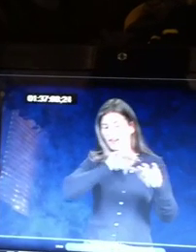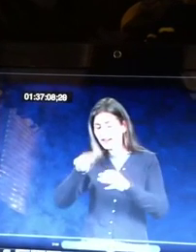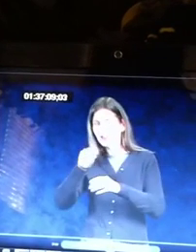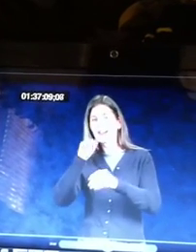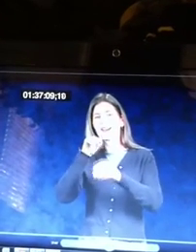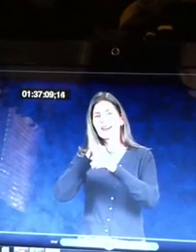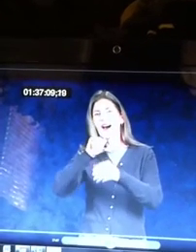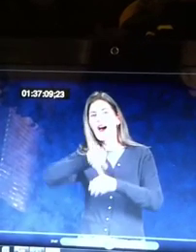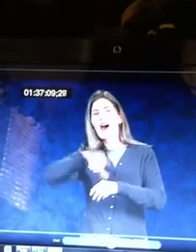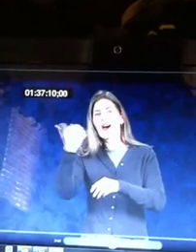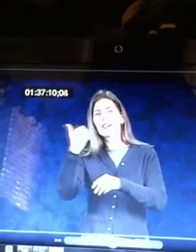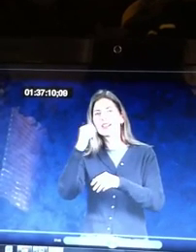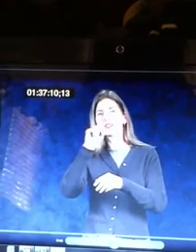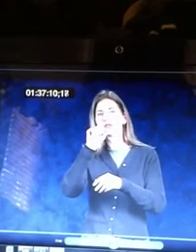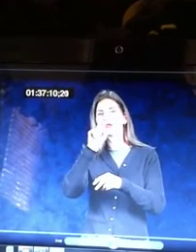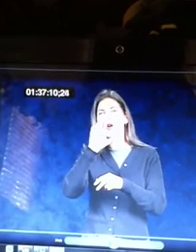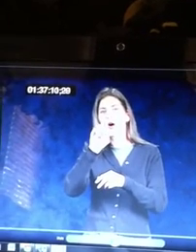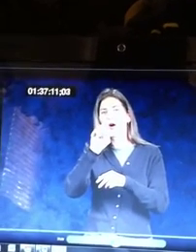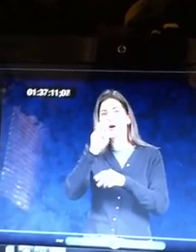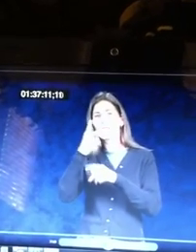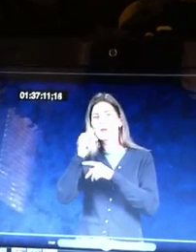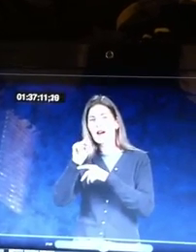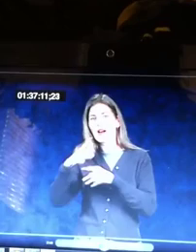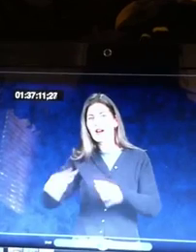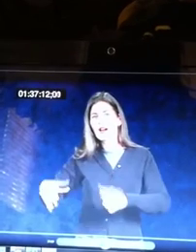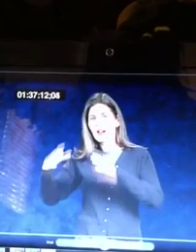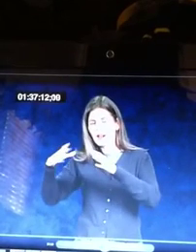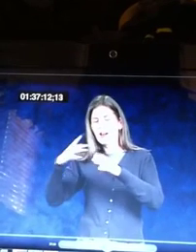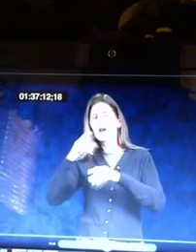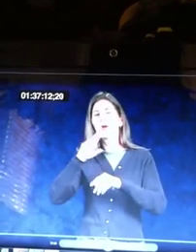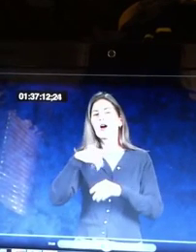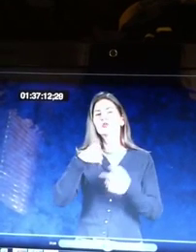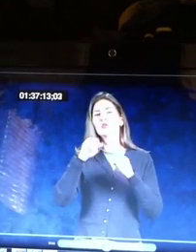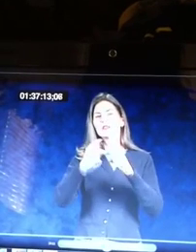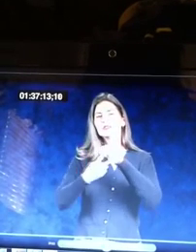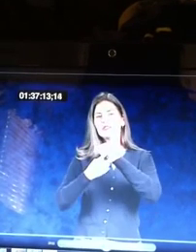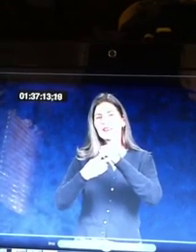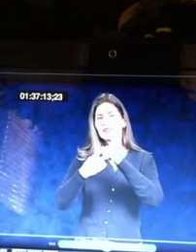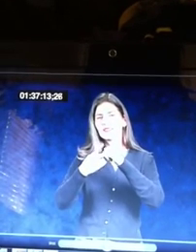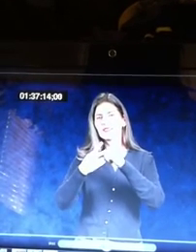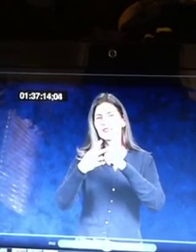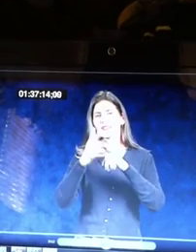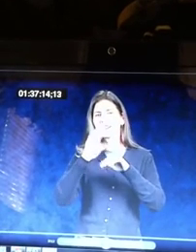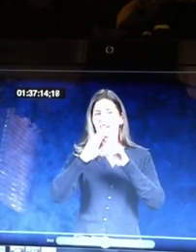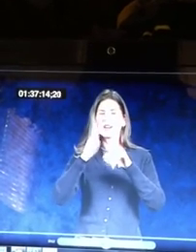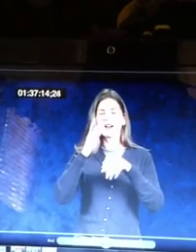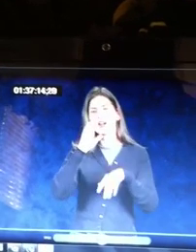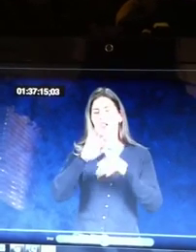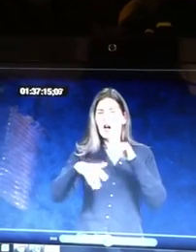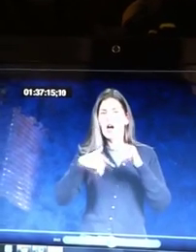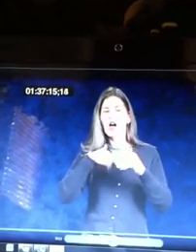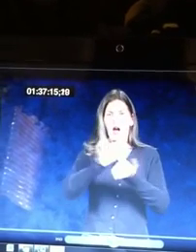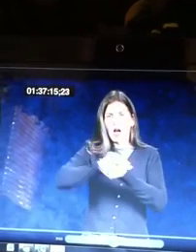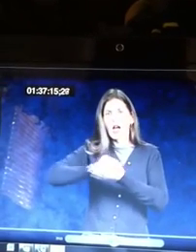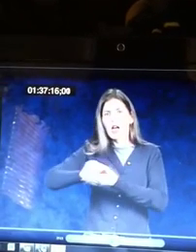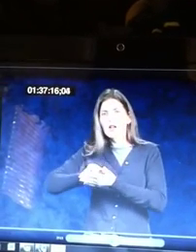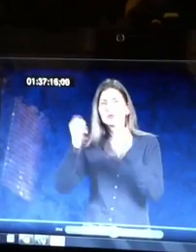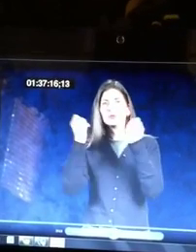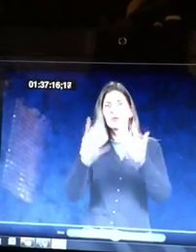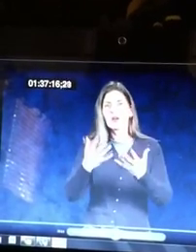And you can put them in another saucepan, but I try to save myself a lot of cleaning time